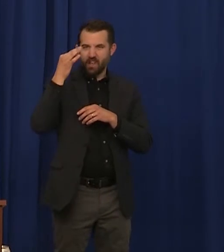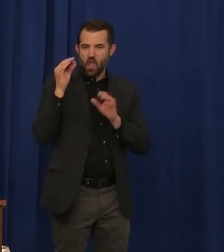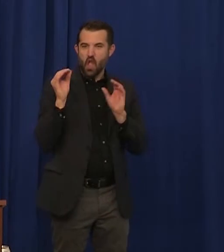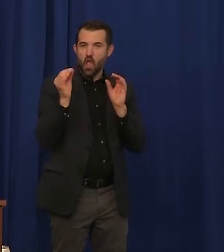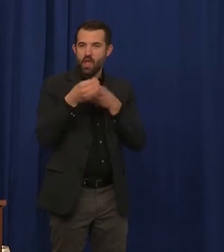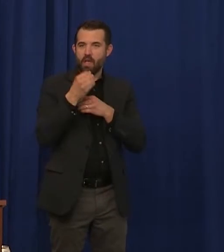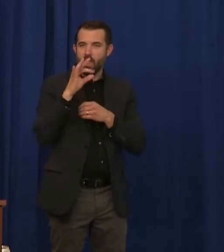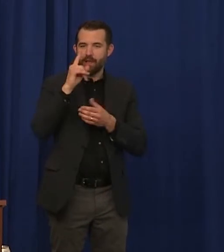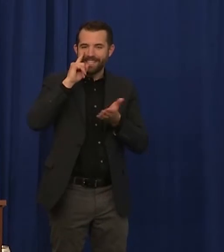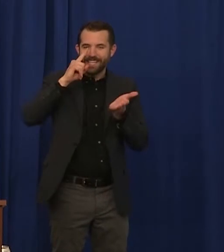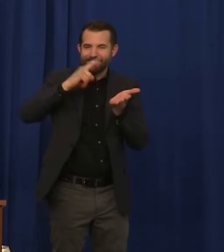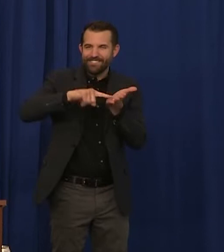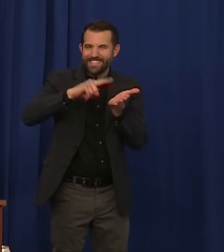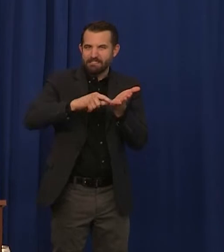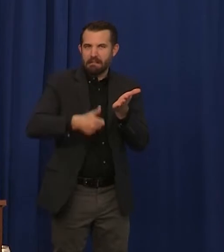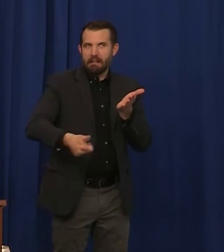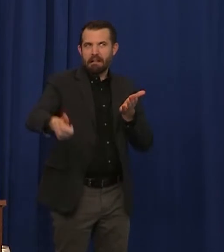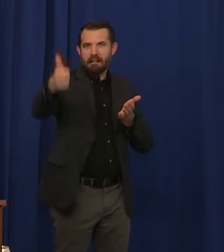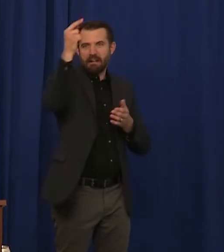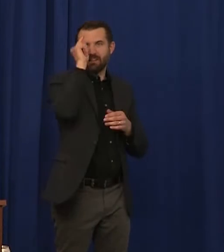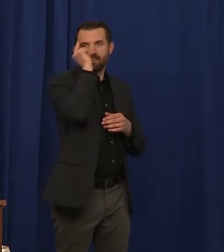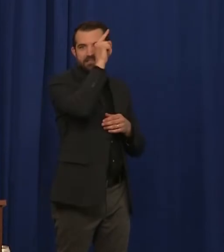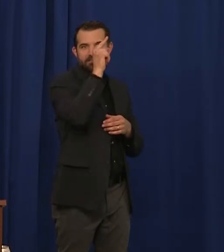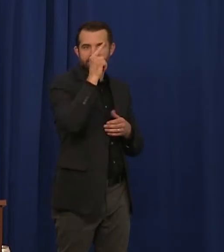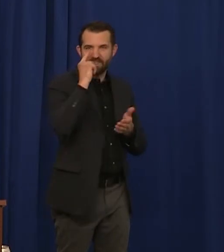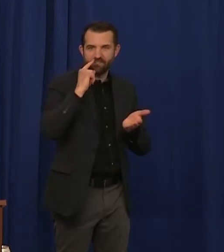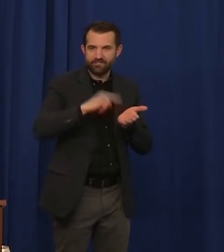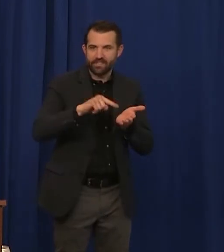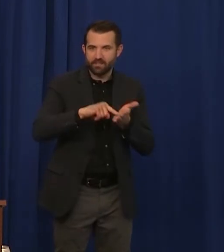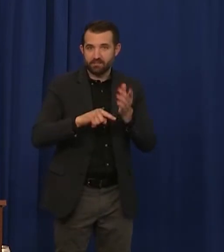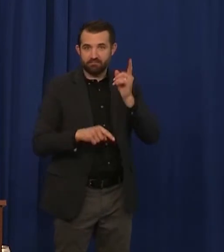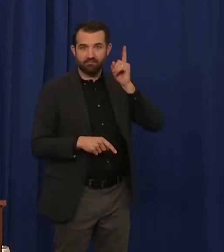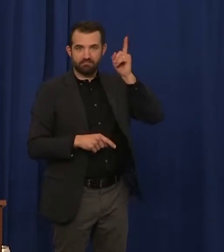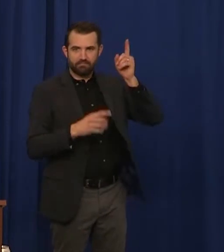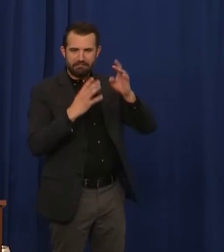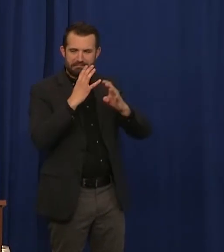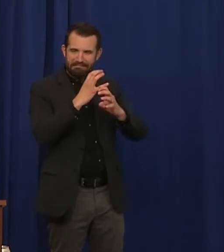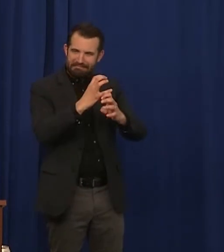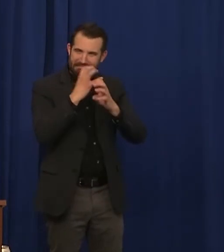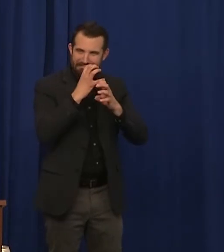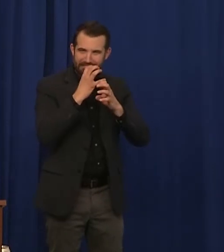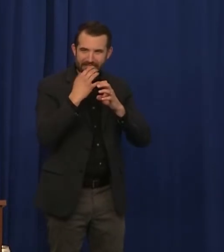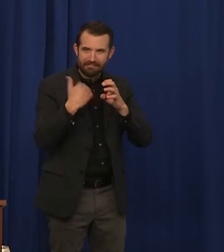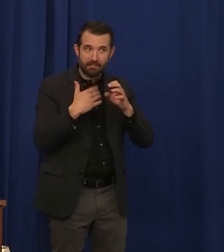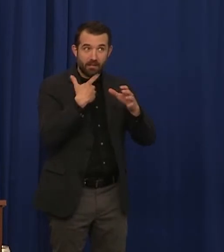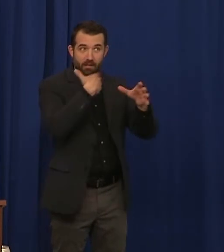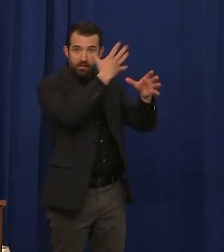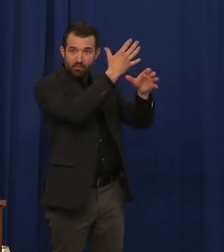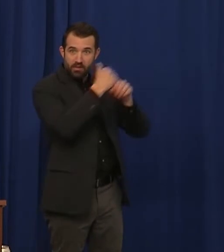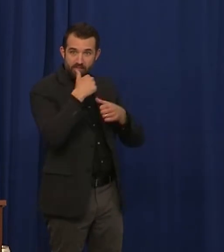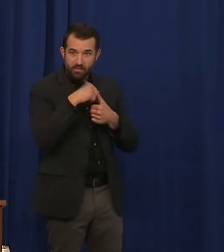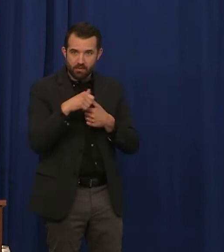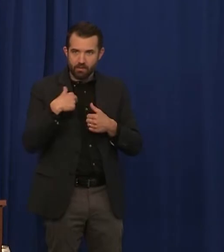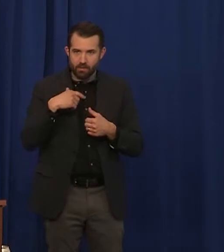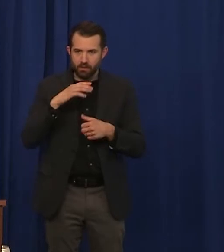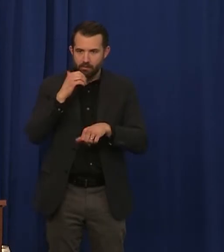reminding the states of their responsibility to make sure that money goes out quickly, but it only goes out